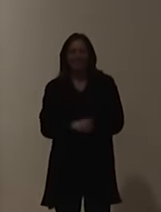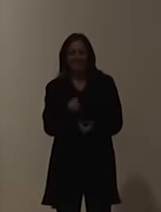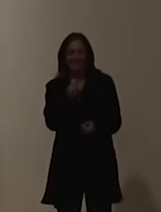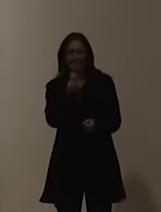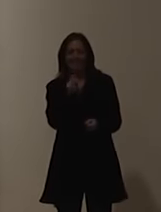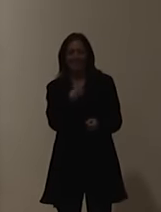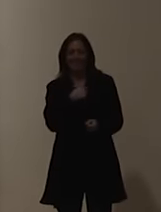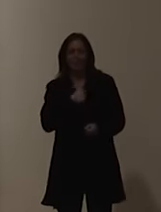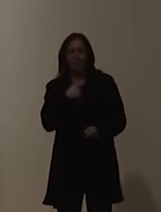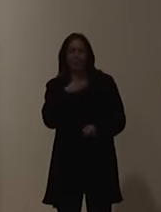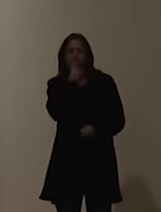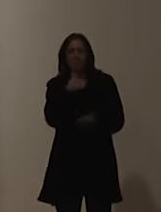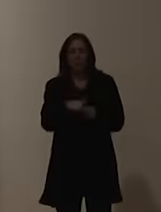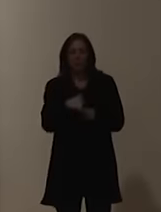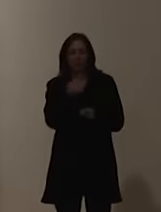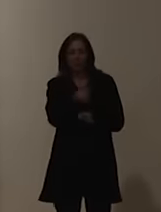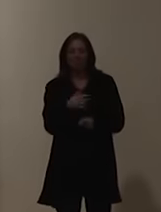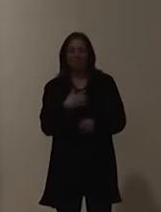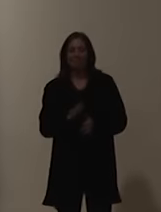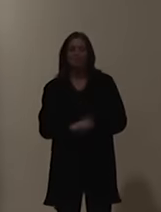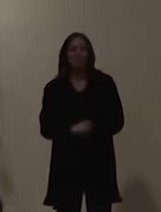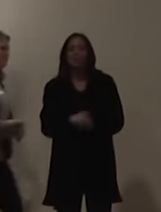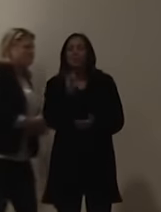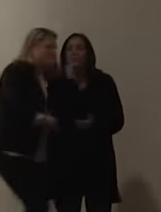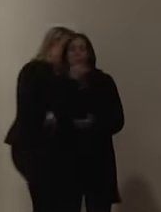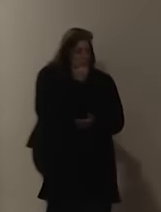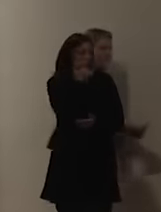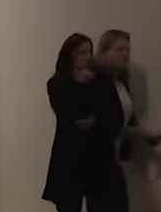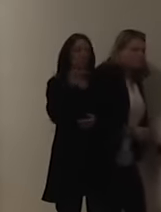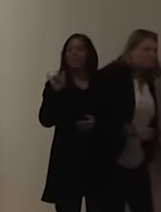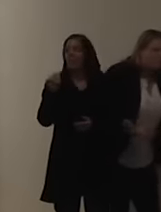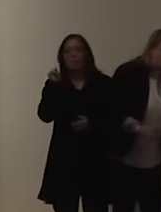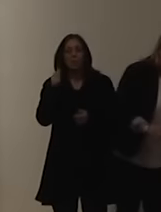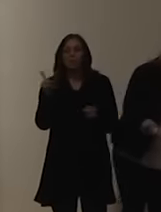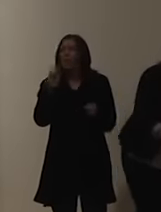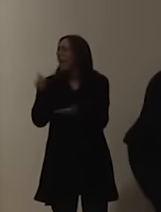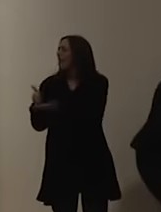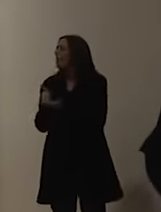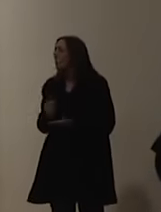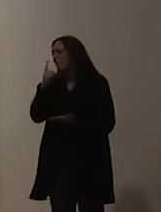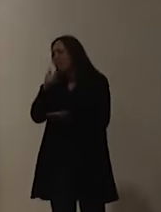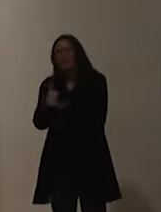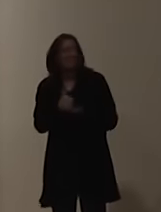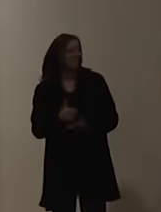Dean Marjorie, I did not swear. Oops, no, that's what I'm going to do. Help.